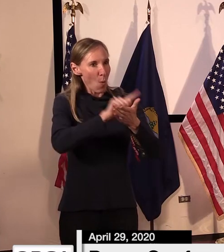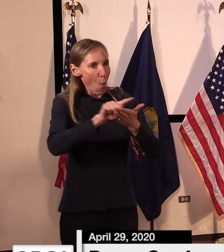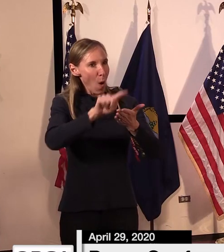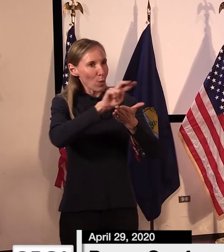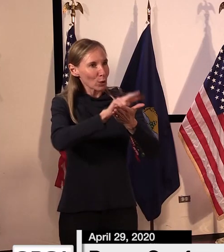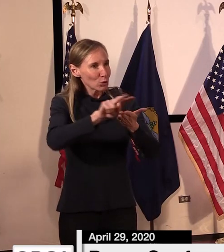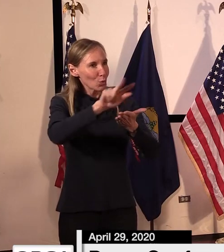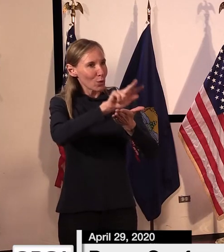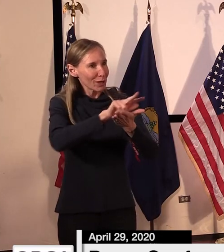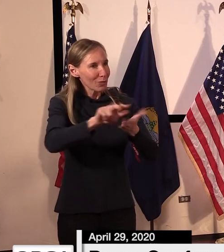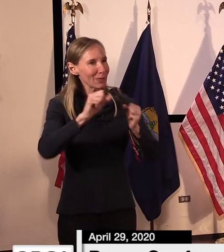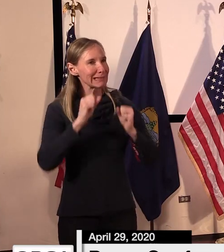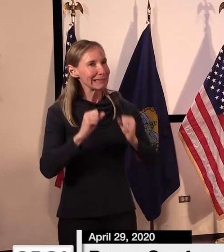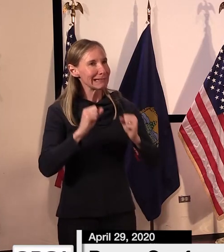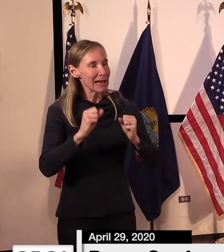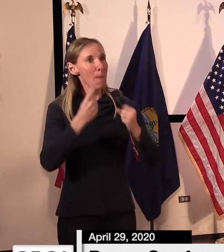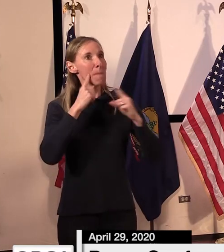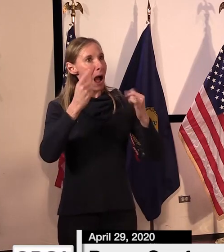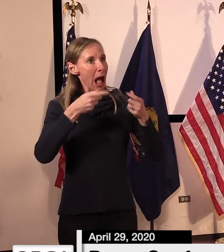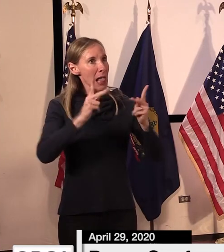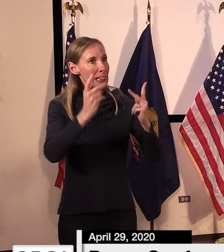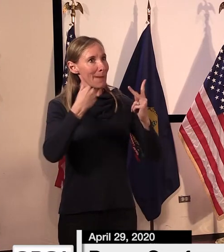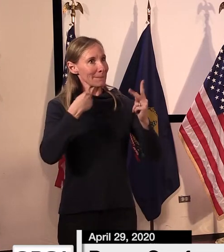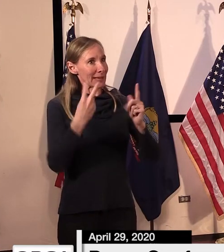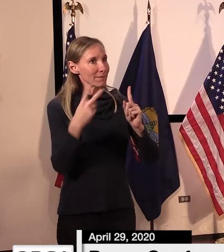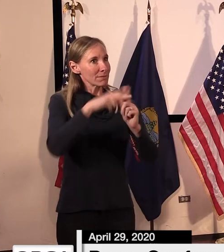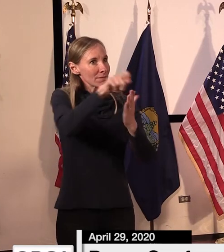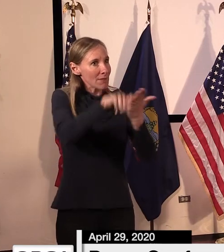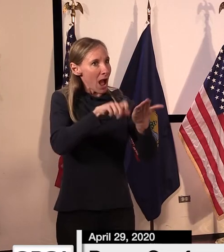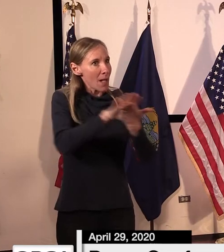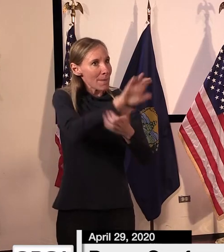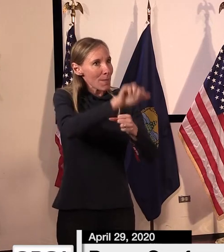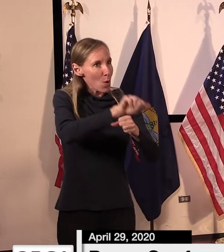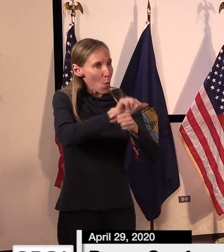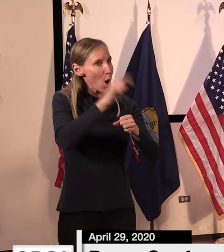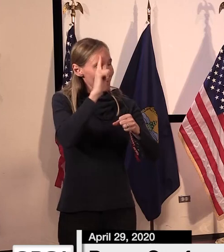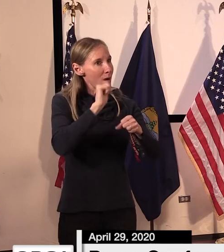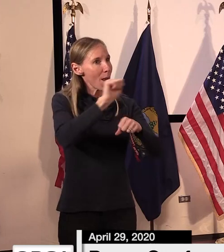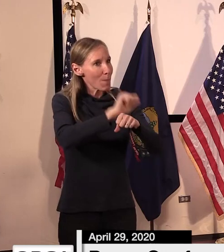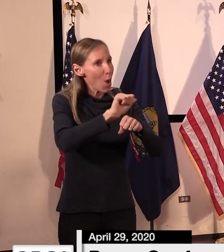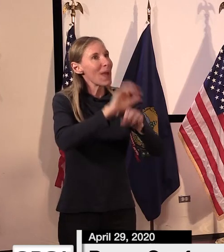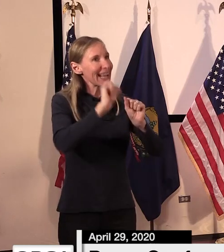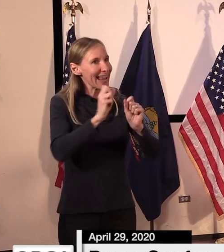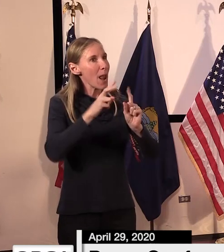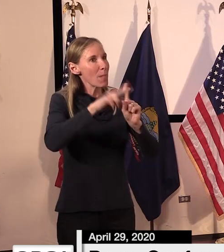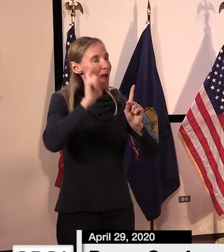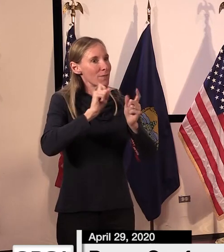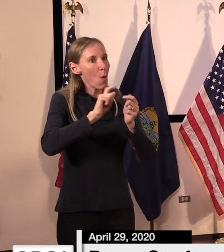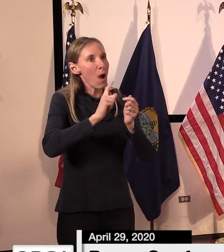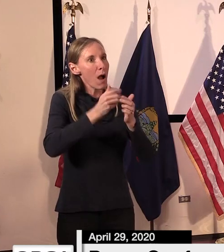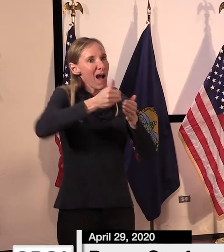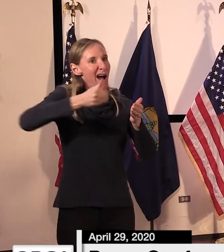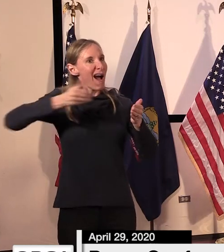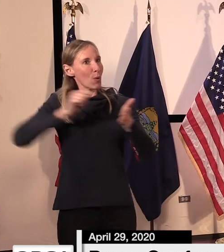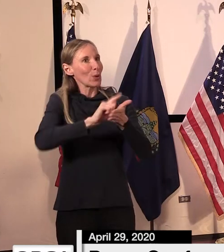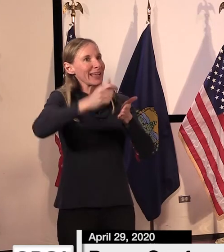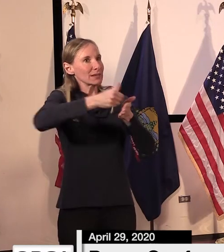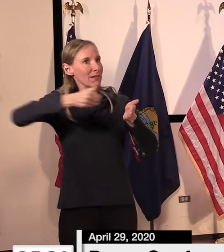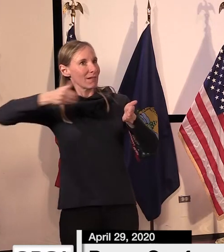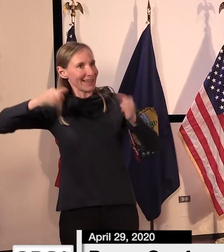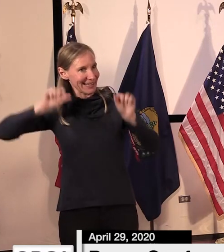for four or five claims, depending on how many weeks it's been. The first round of direct deposit payments